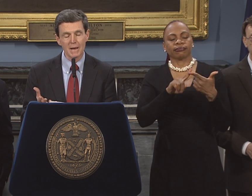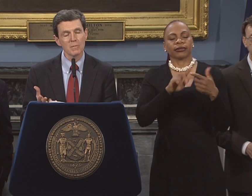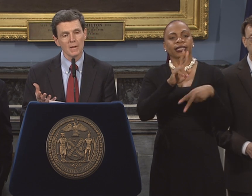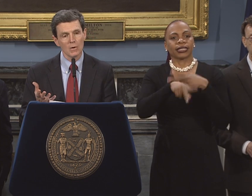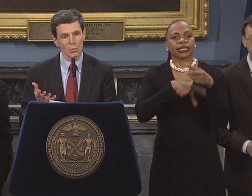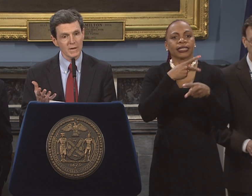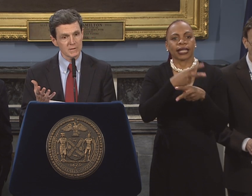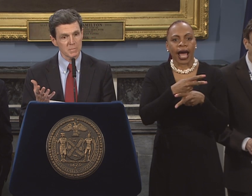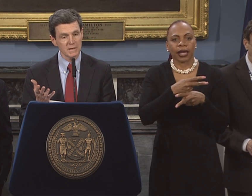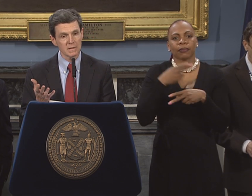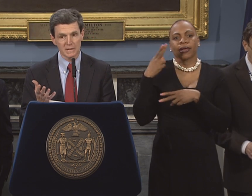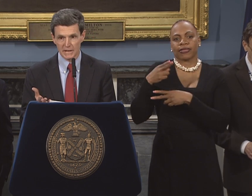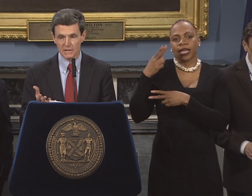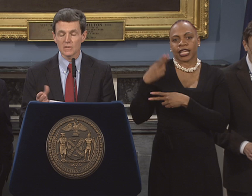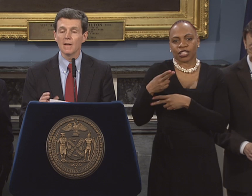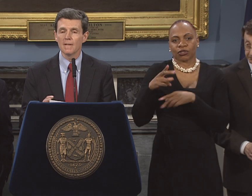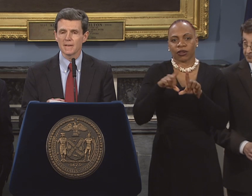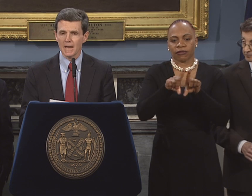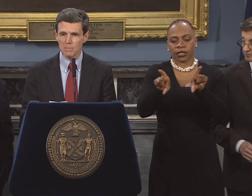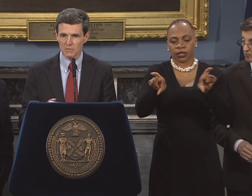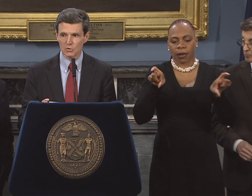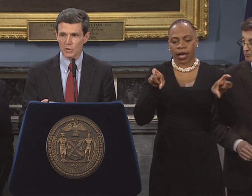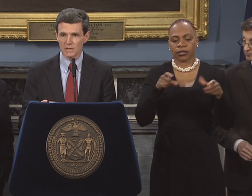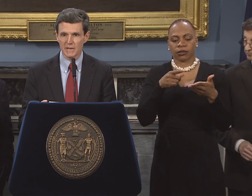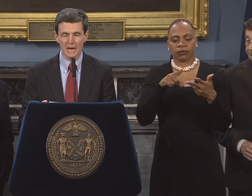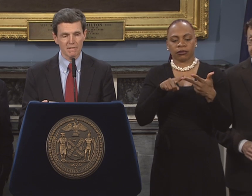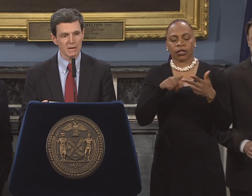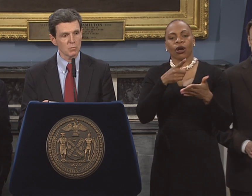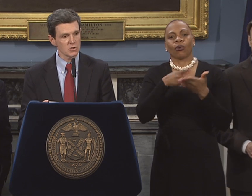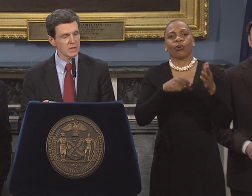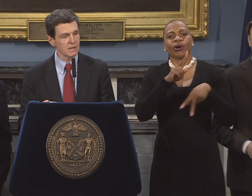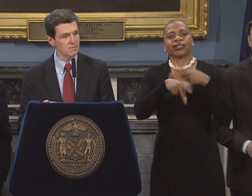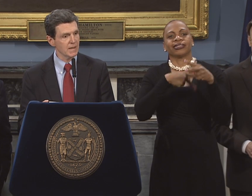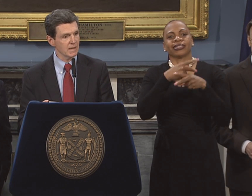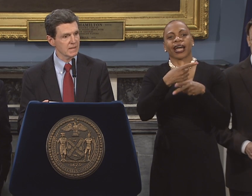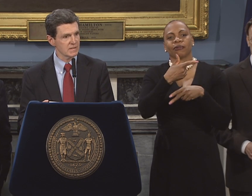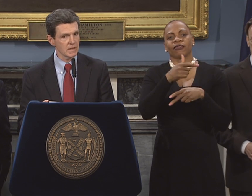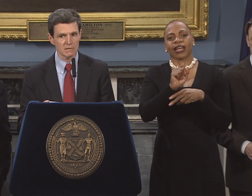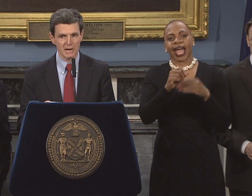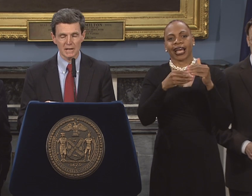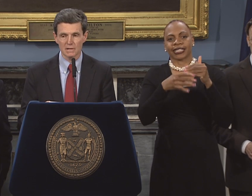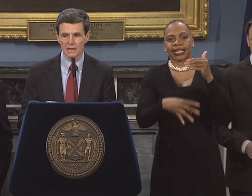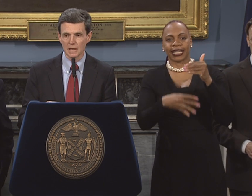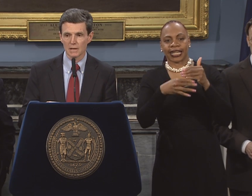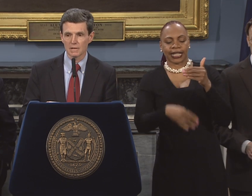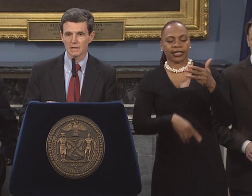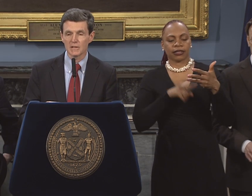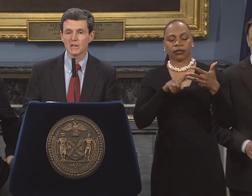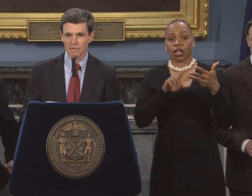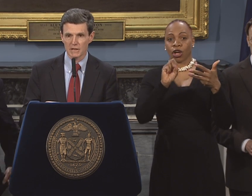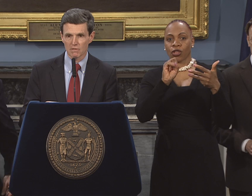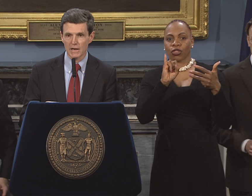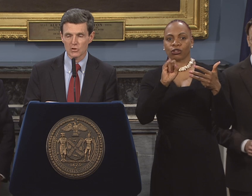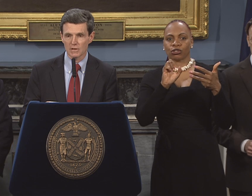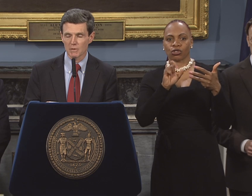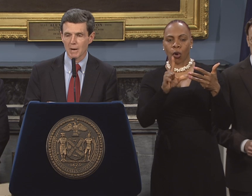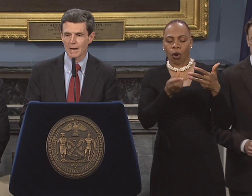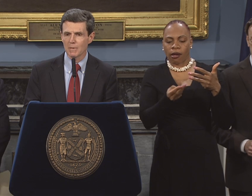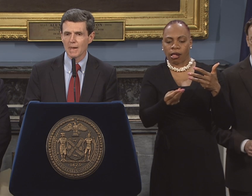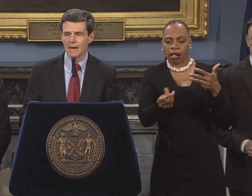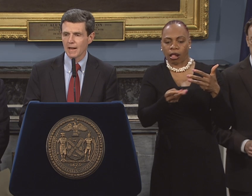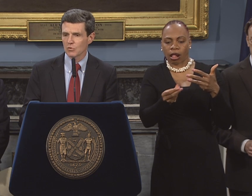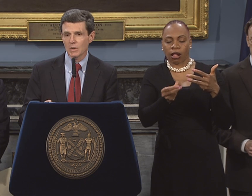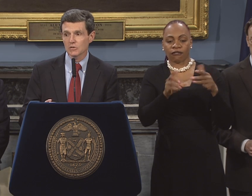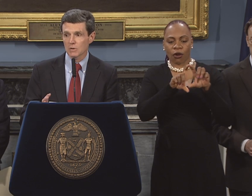specific pipe, what has been the leaks, the type of soil in the area, which can accelerate the deterioration of the